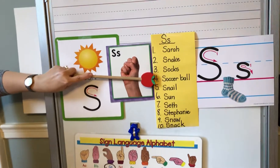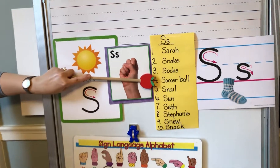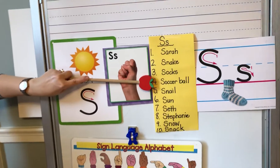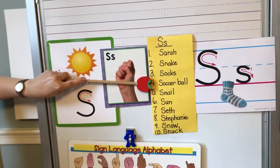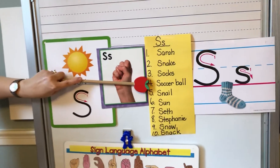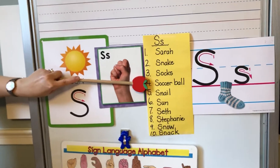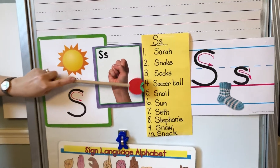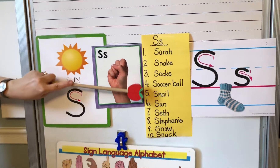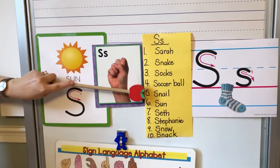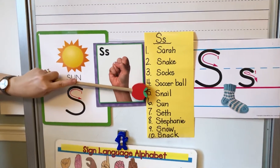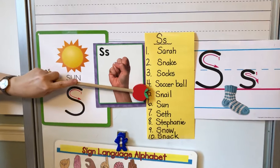soccer ball,